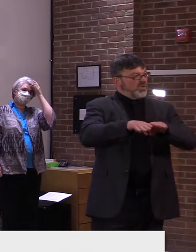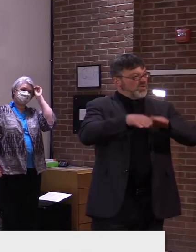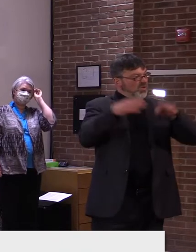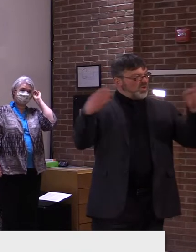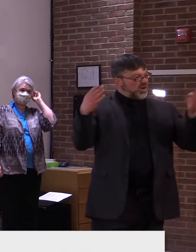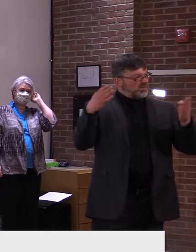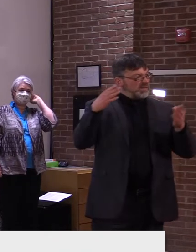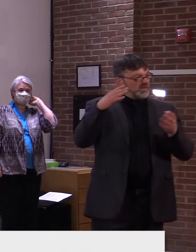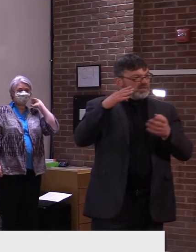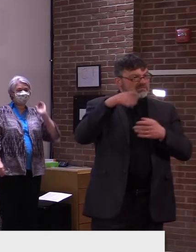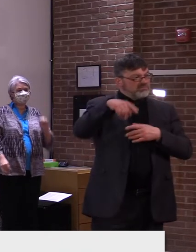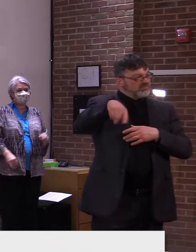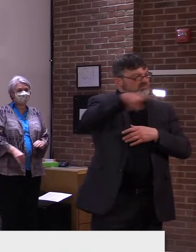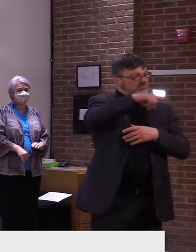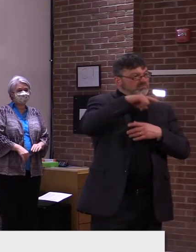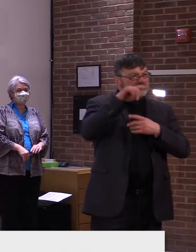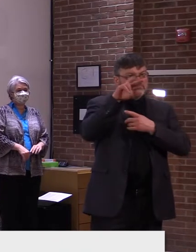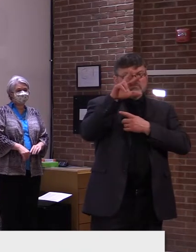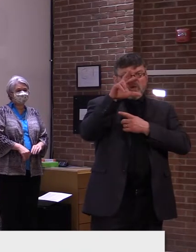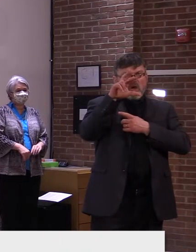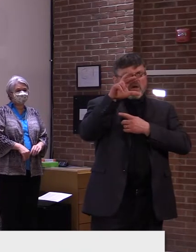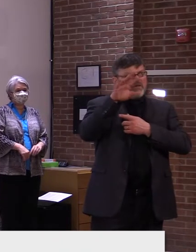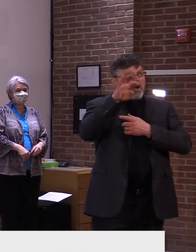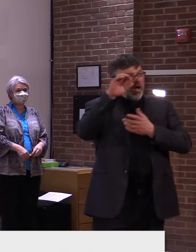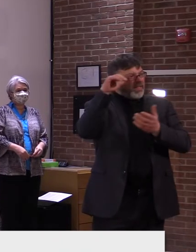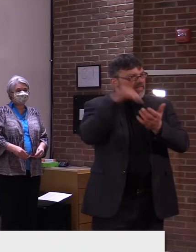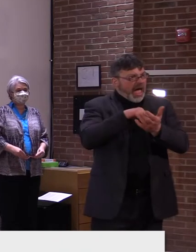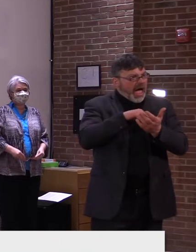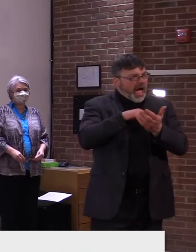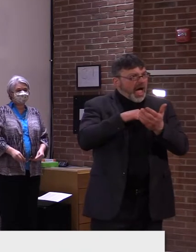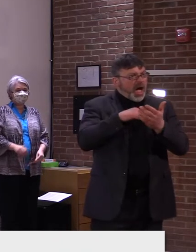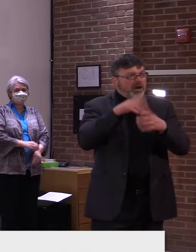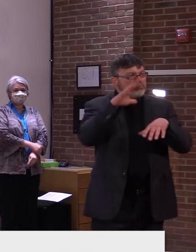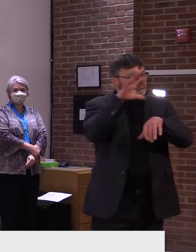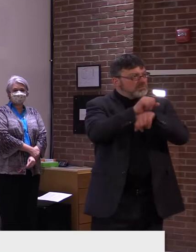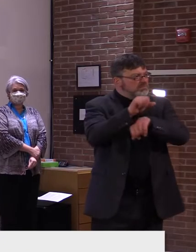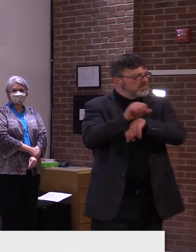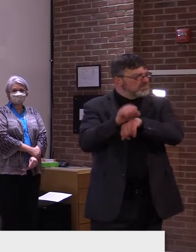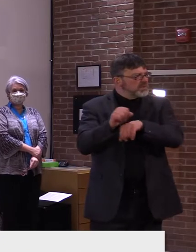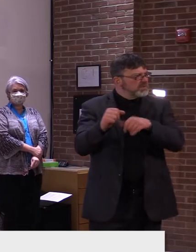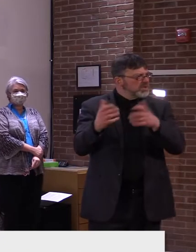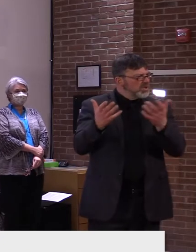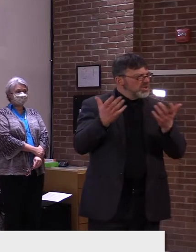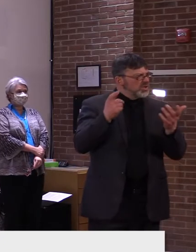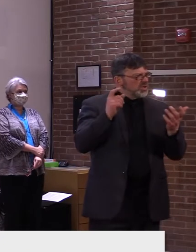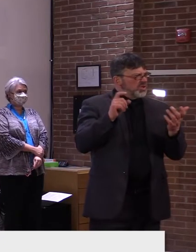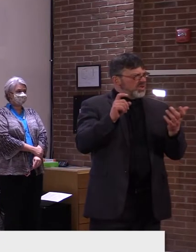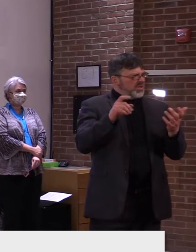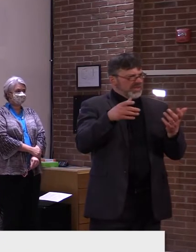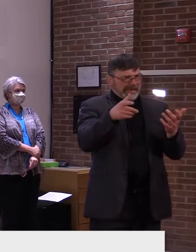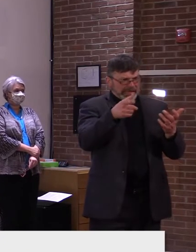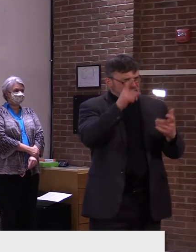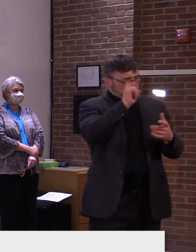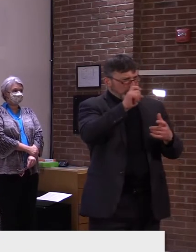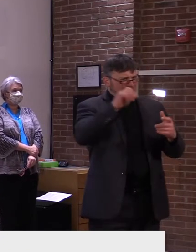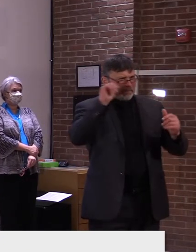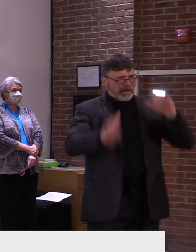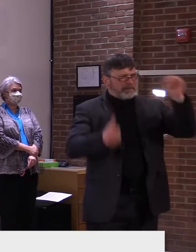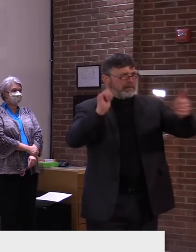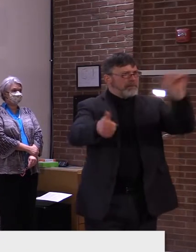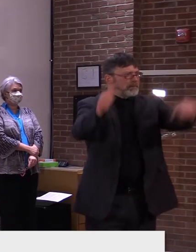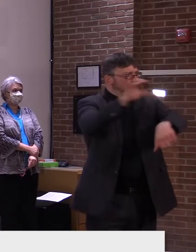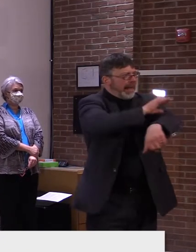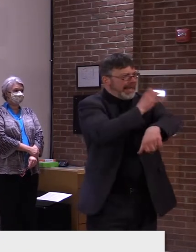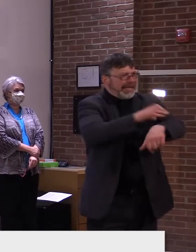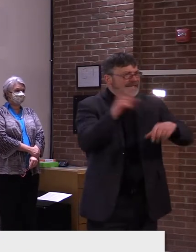month. Aren't you going to need more clinic locations, people injecting the shot? Won't your reservation system be overwhelmed, or